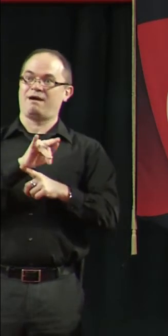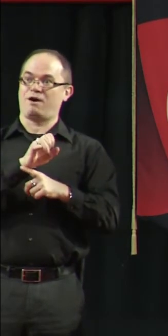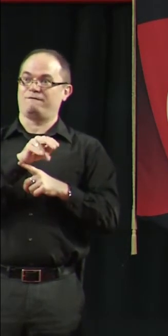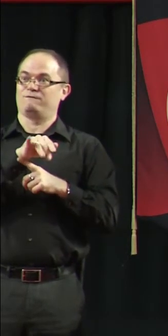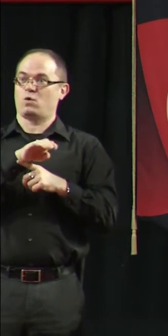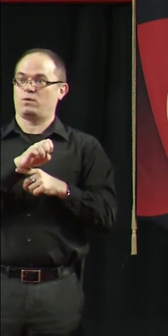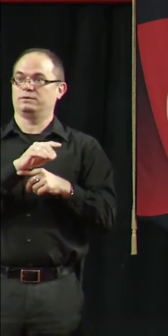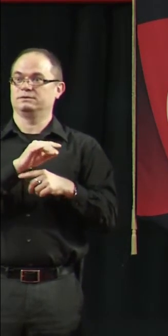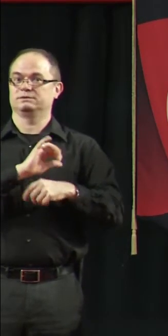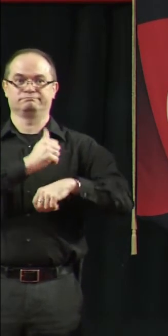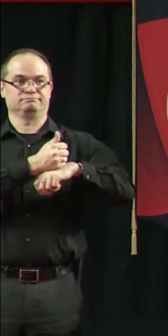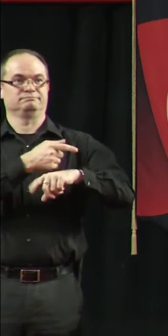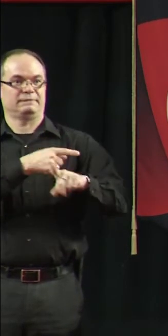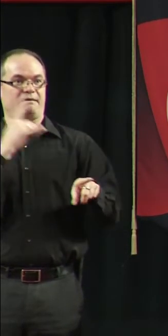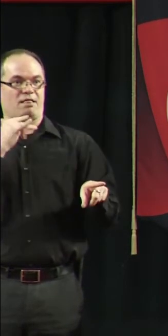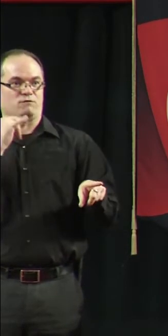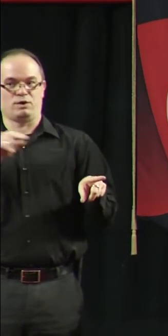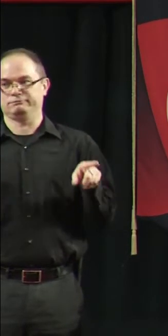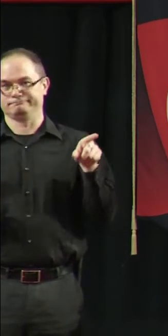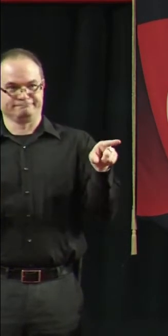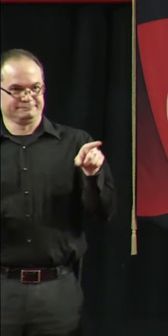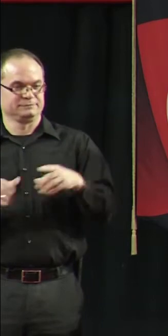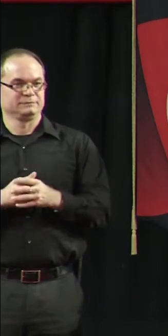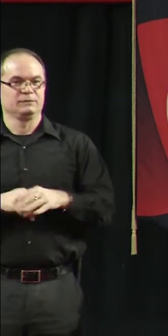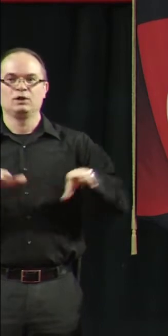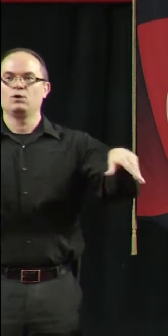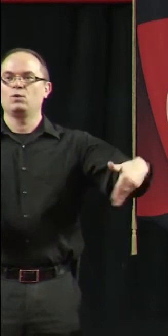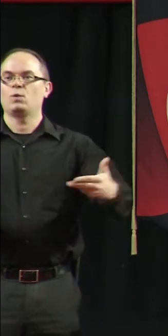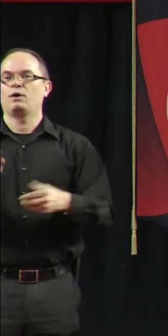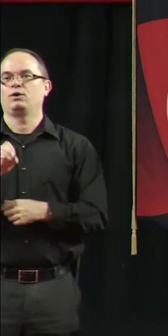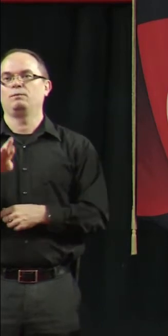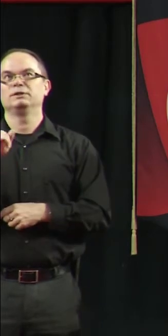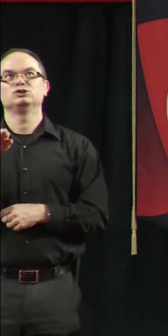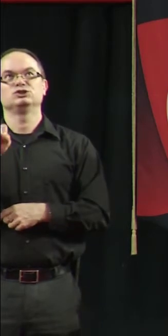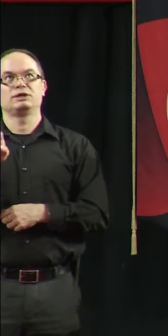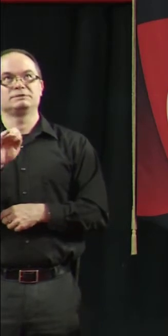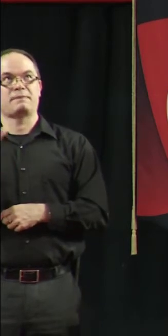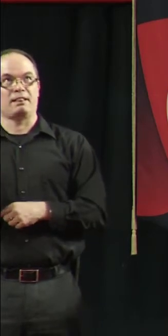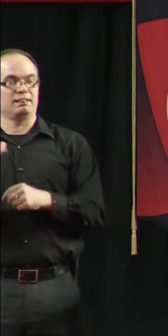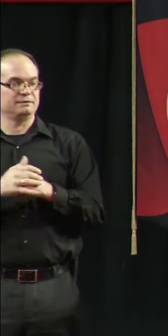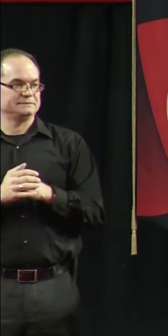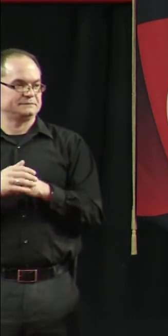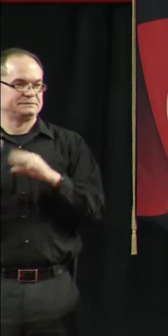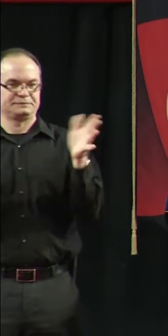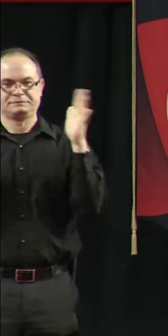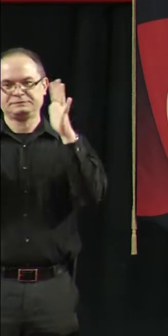Station in California. Please welcome Mr. James Bell.